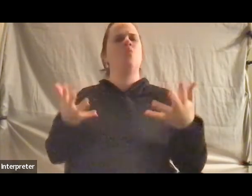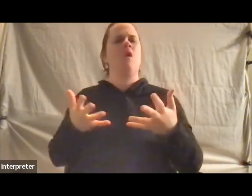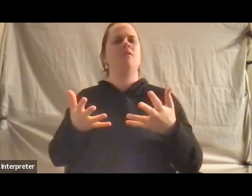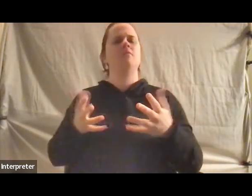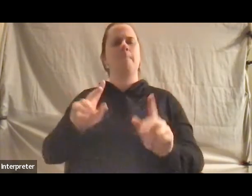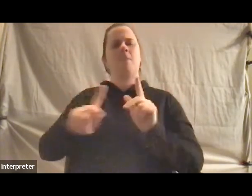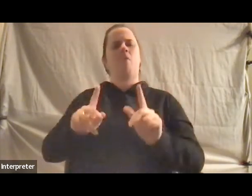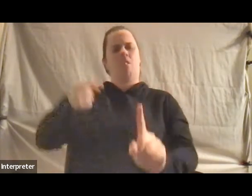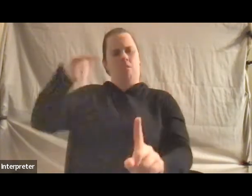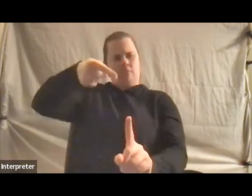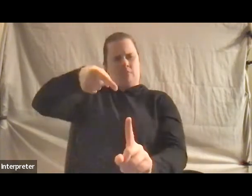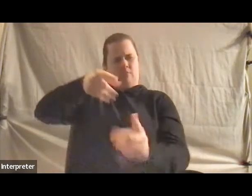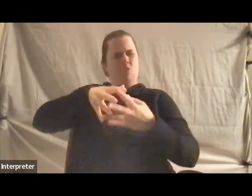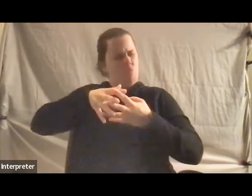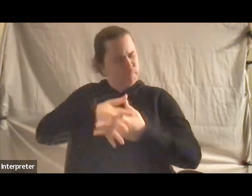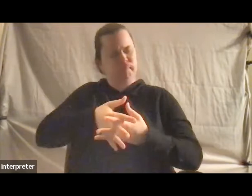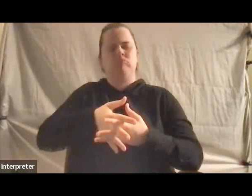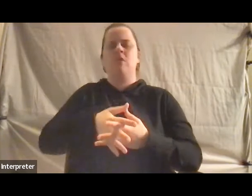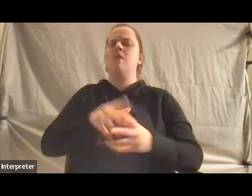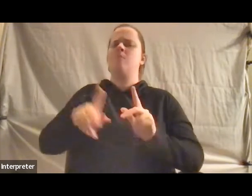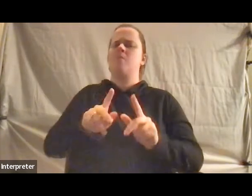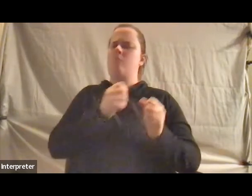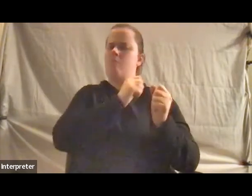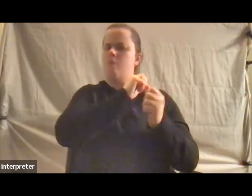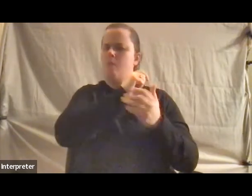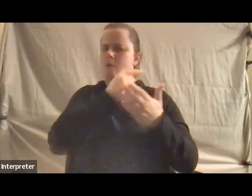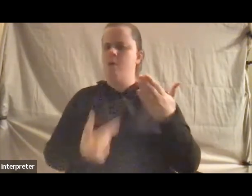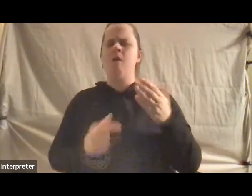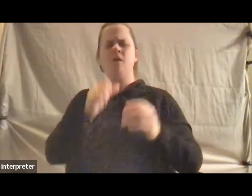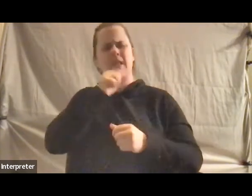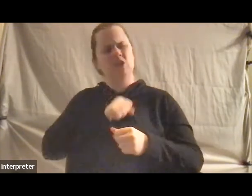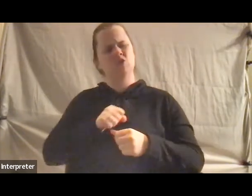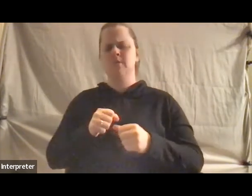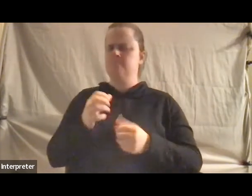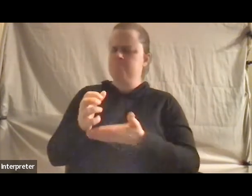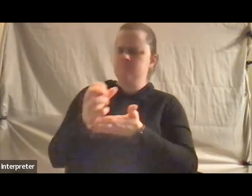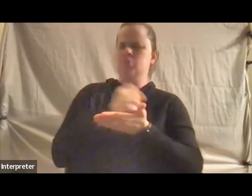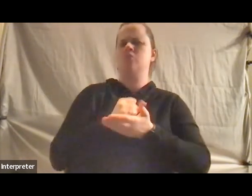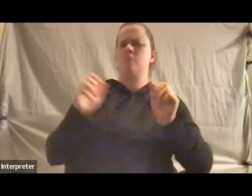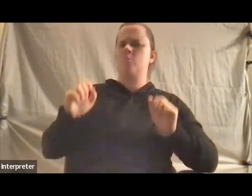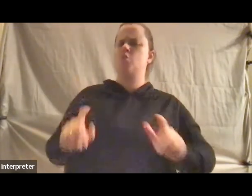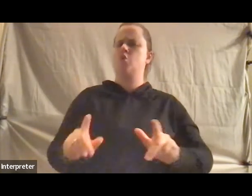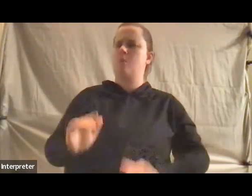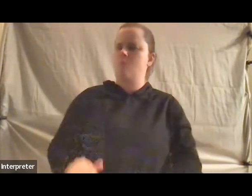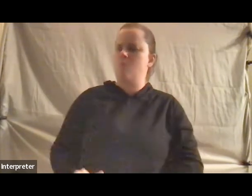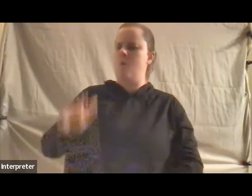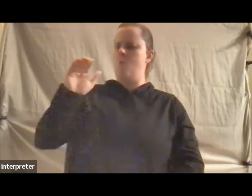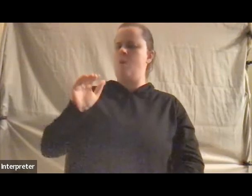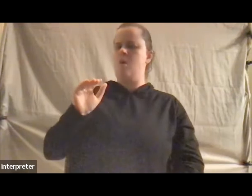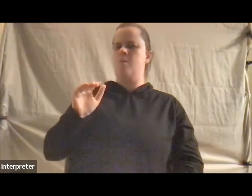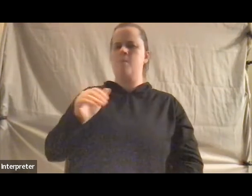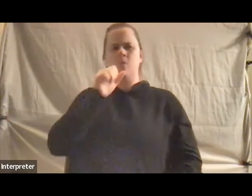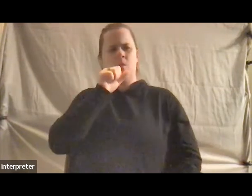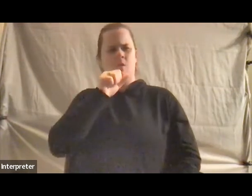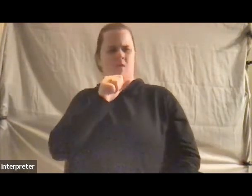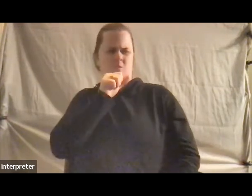people. People of all ages deserve the opportunity to grow up and grow old here in the city of